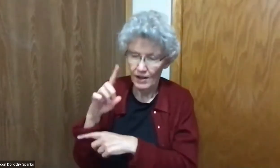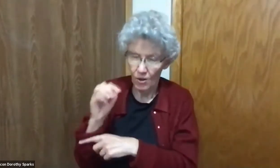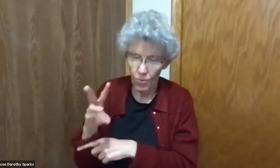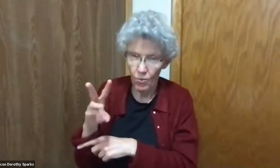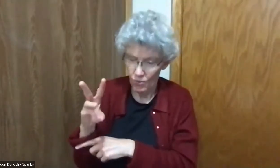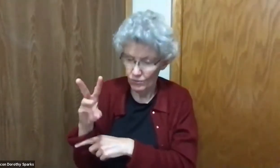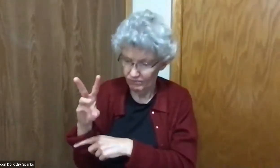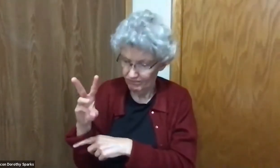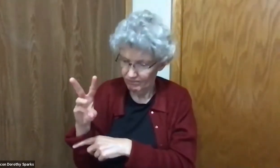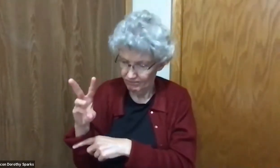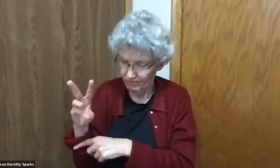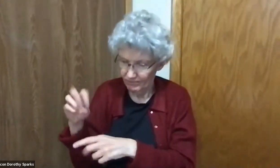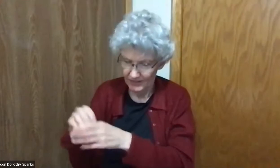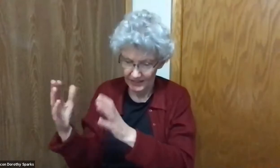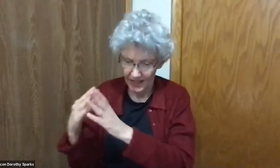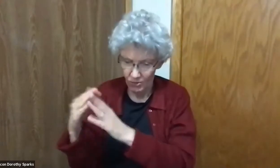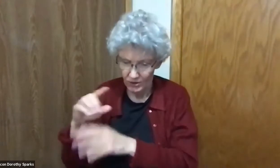There were many widows in Israel,